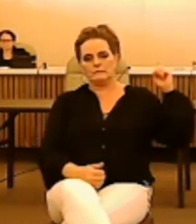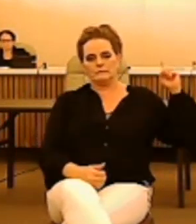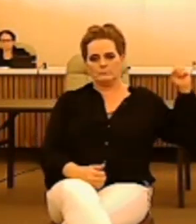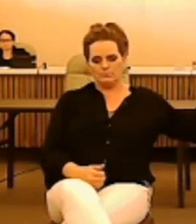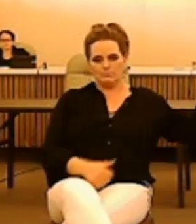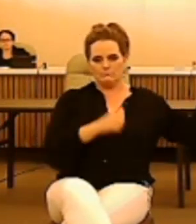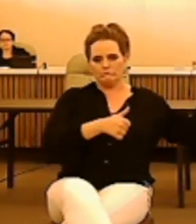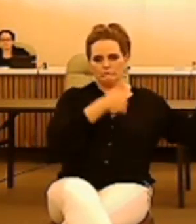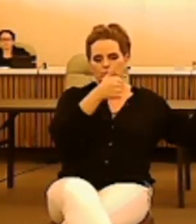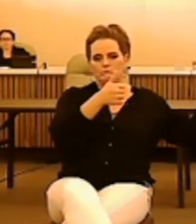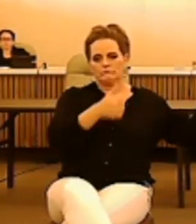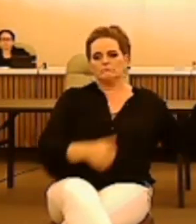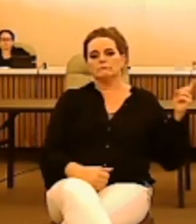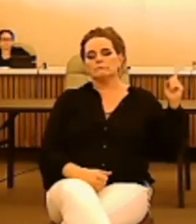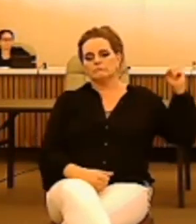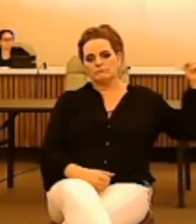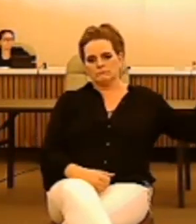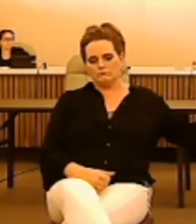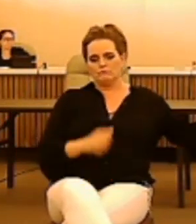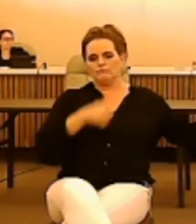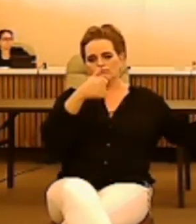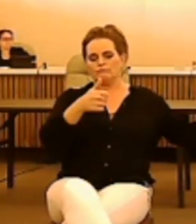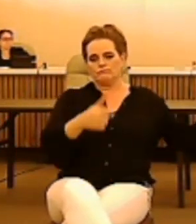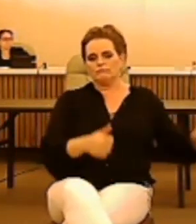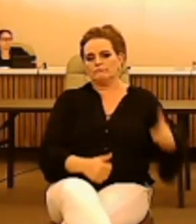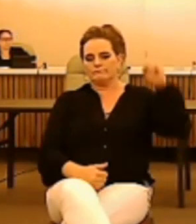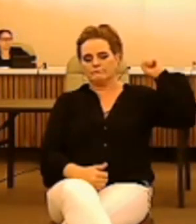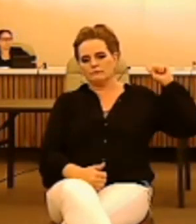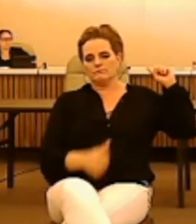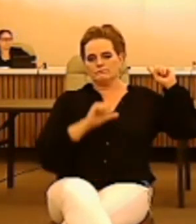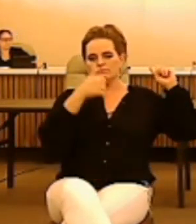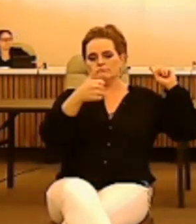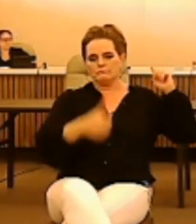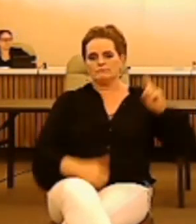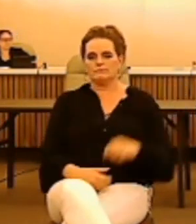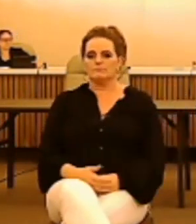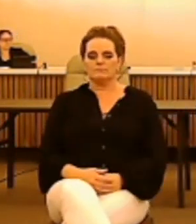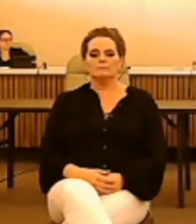Page, Aye. Councilmember Belanca, Aye. Supervisor Schultz. Aye.